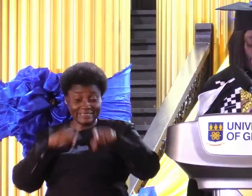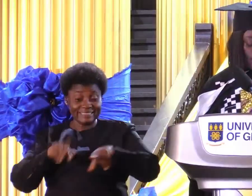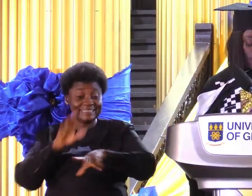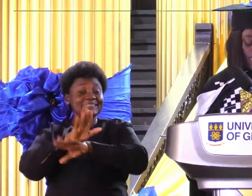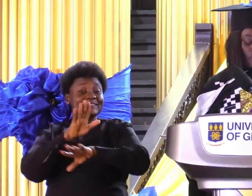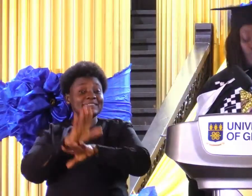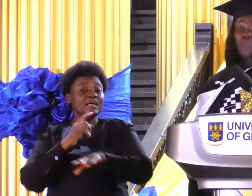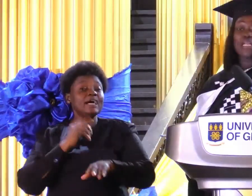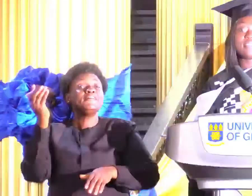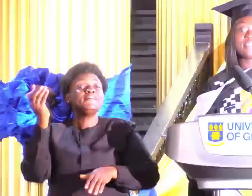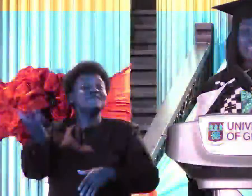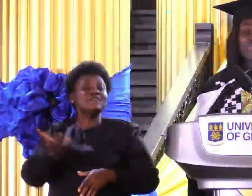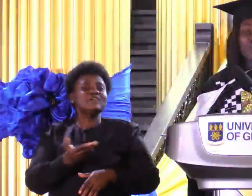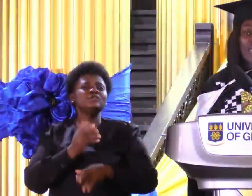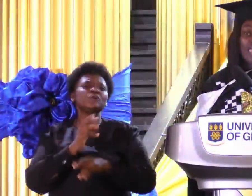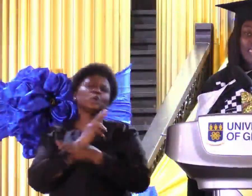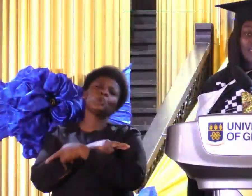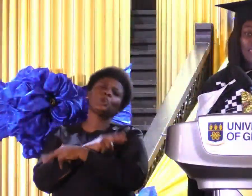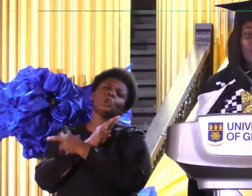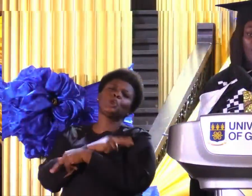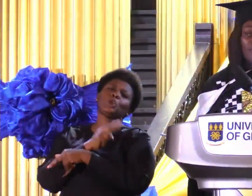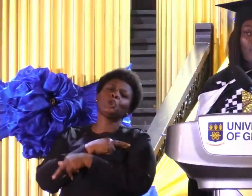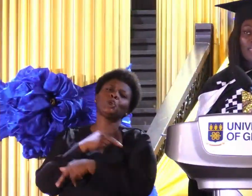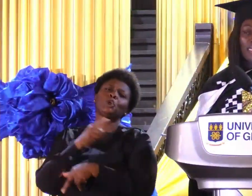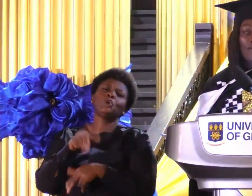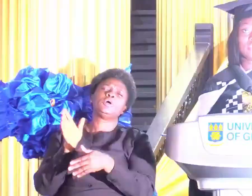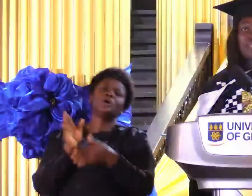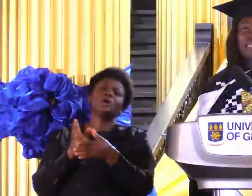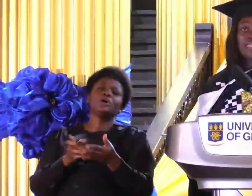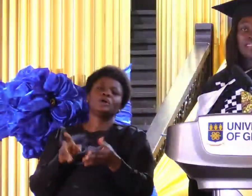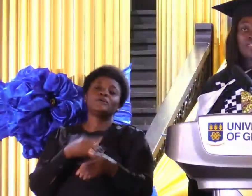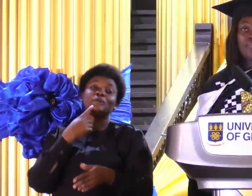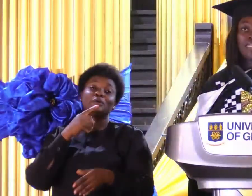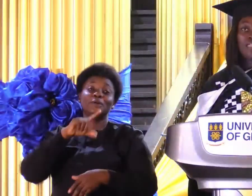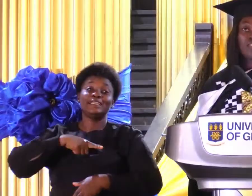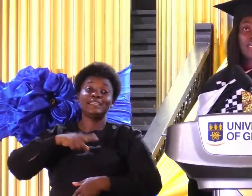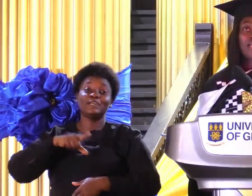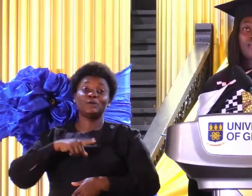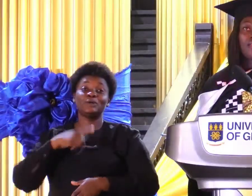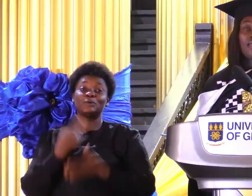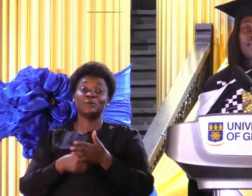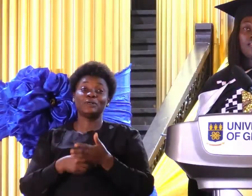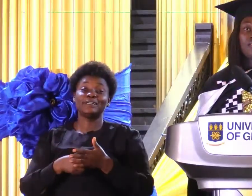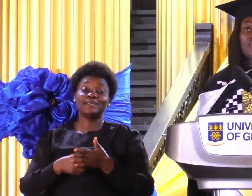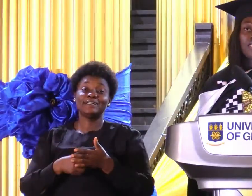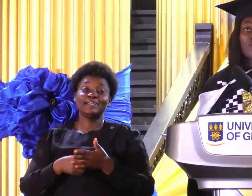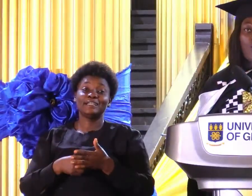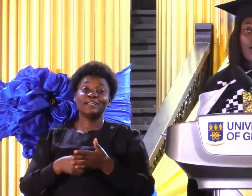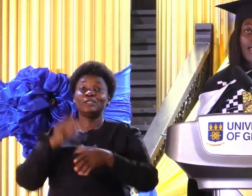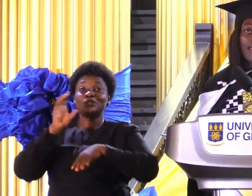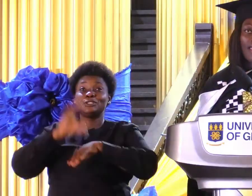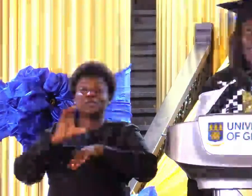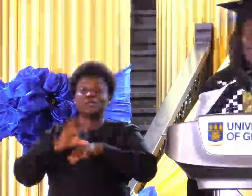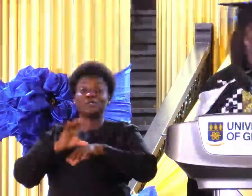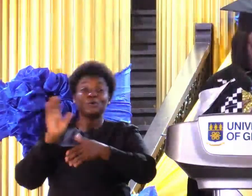I invite you to relax and enjoy an interlude from the Legon Interdenominational Church